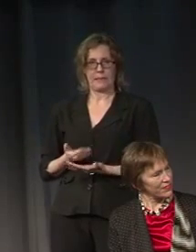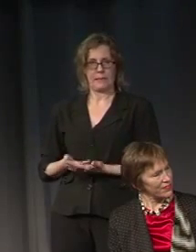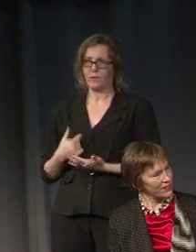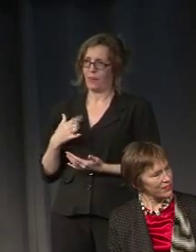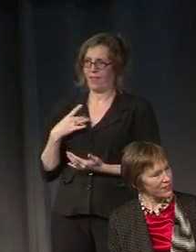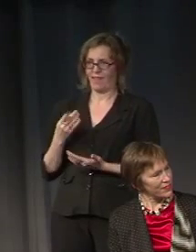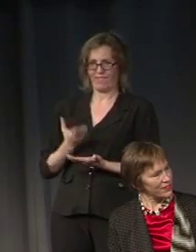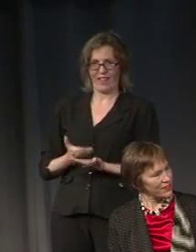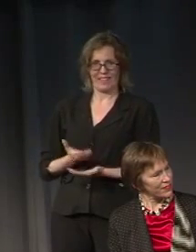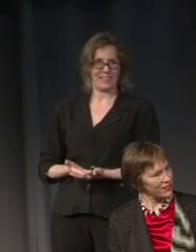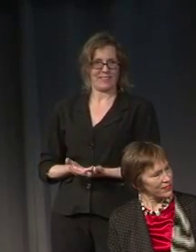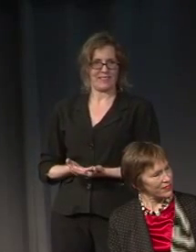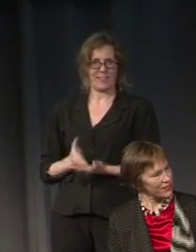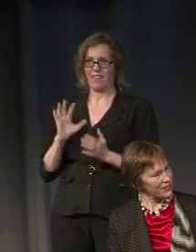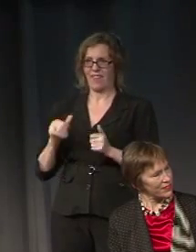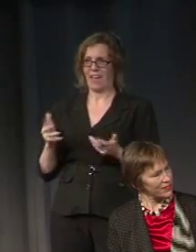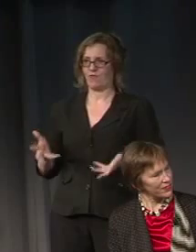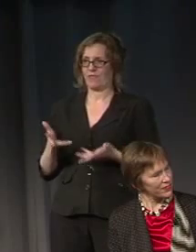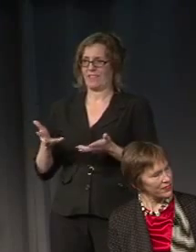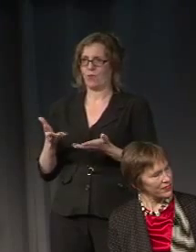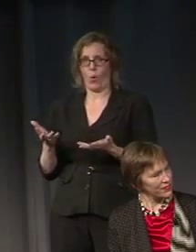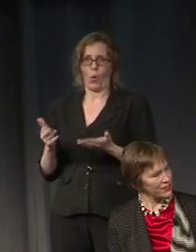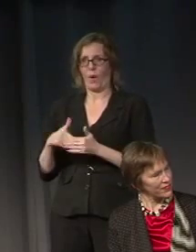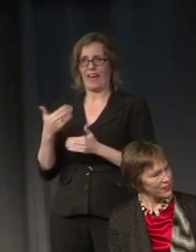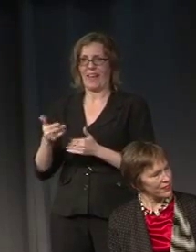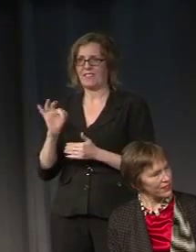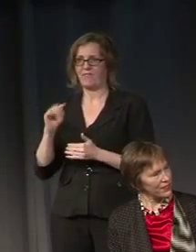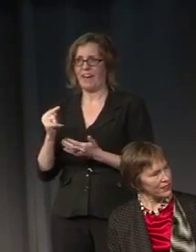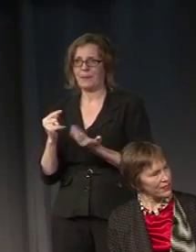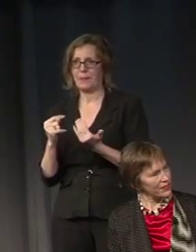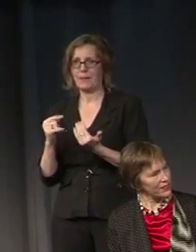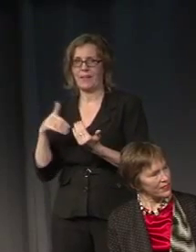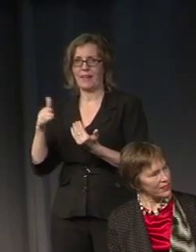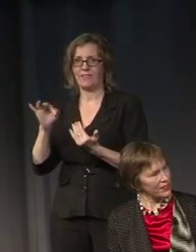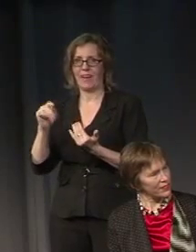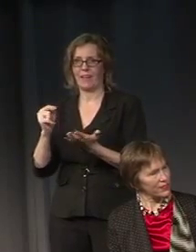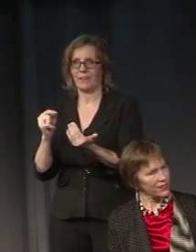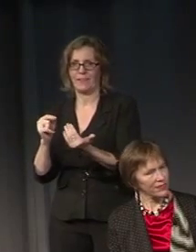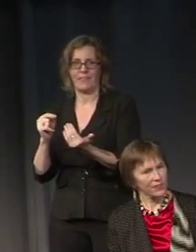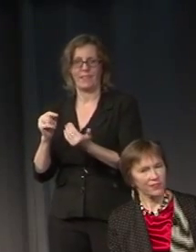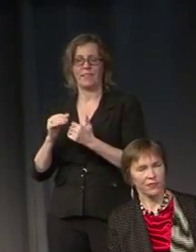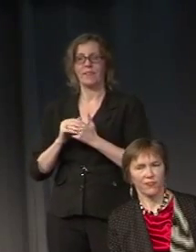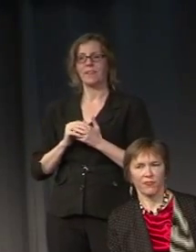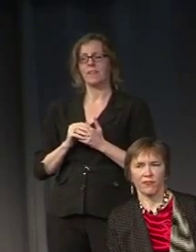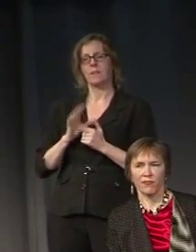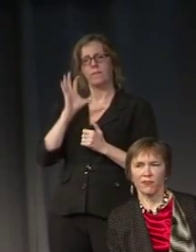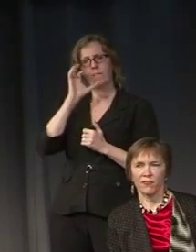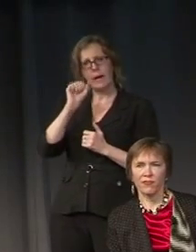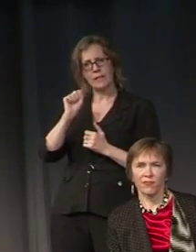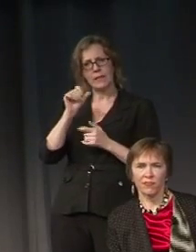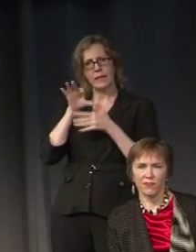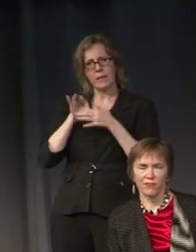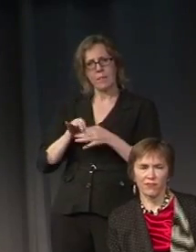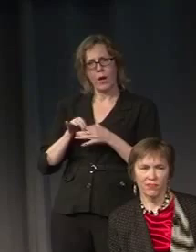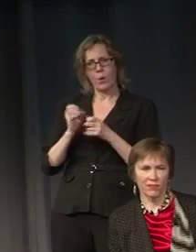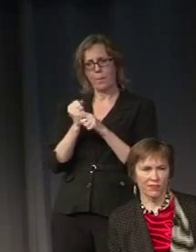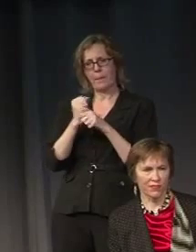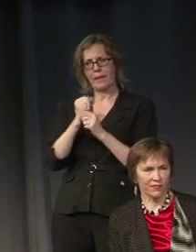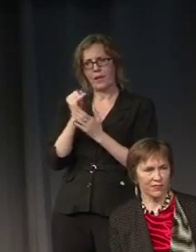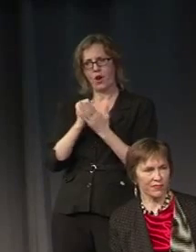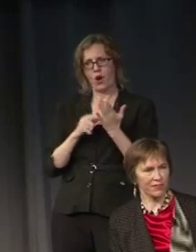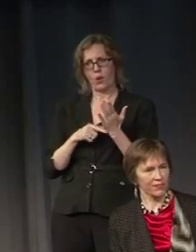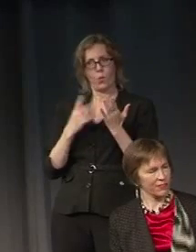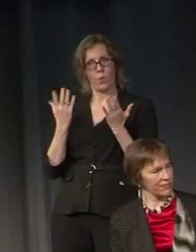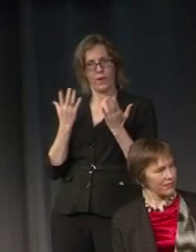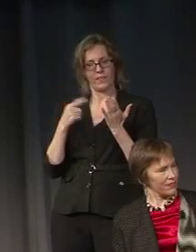And so, you know, that breeds kind of next fact. What's the next fact? What I find fascinating about making art is that you don't start with any facts,